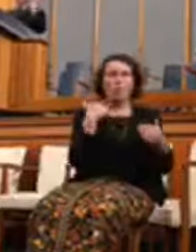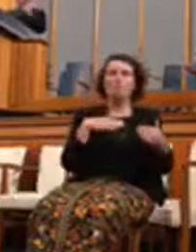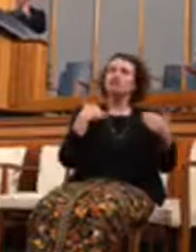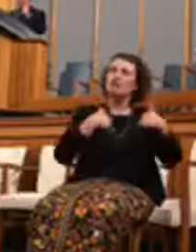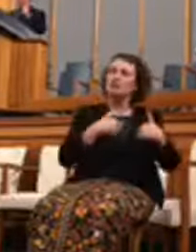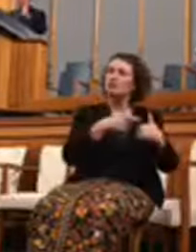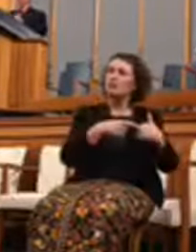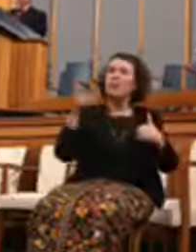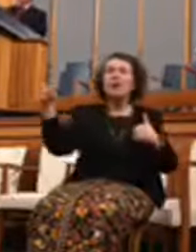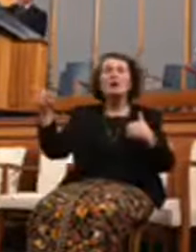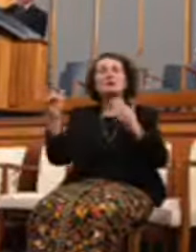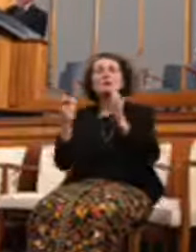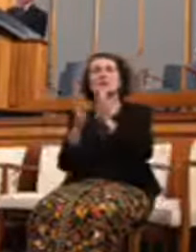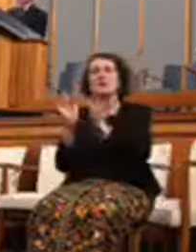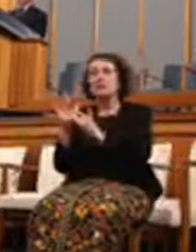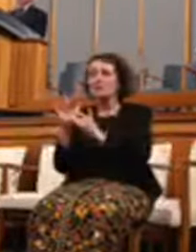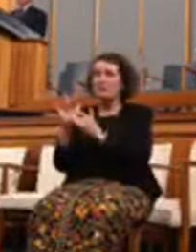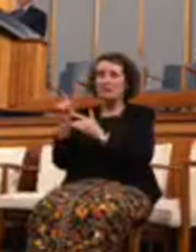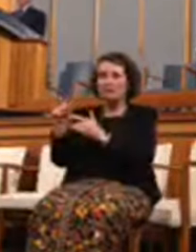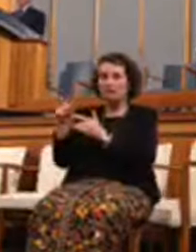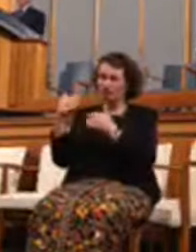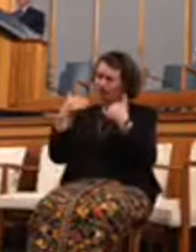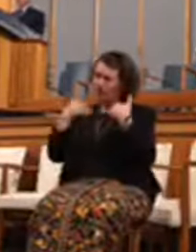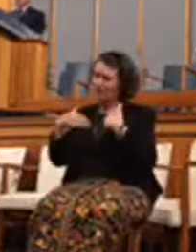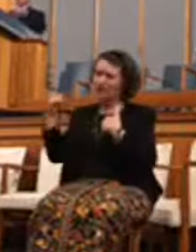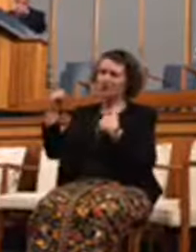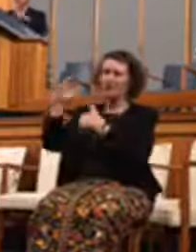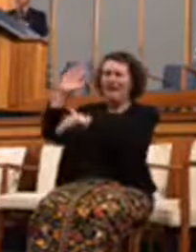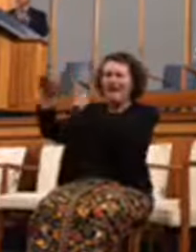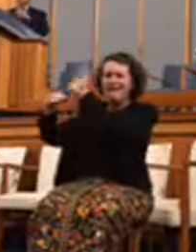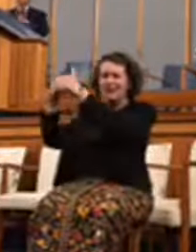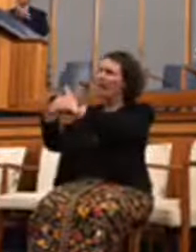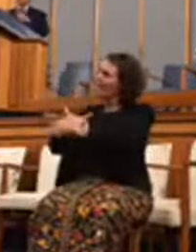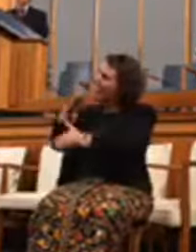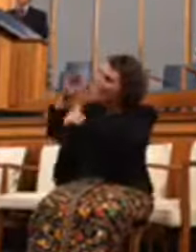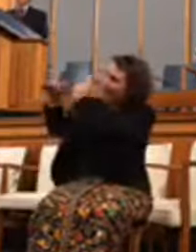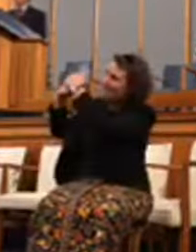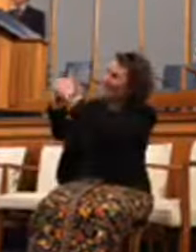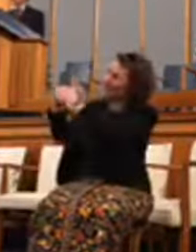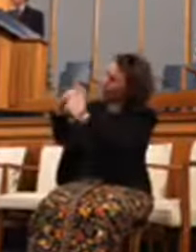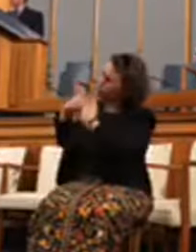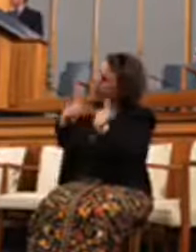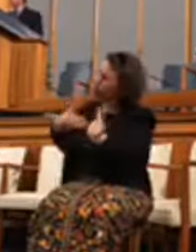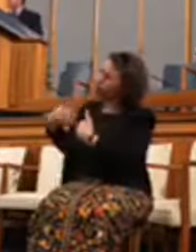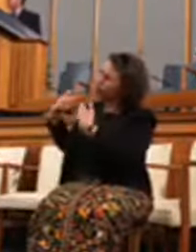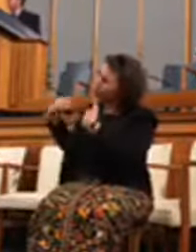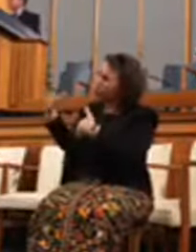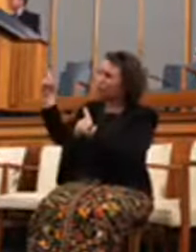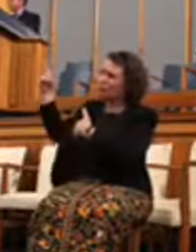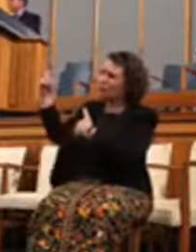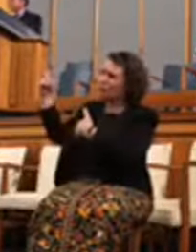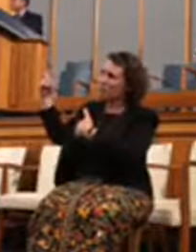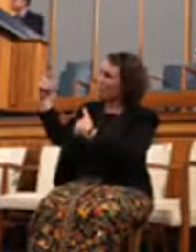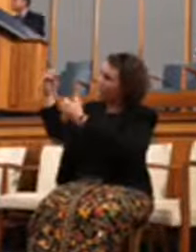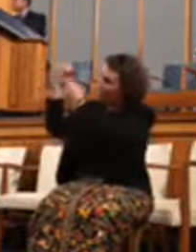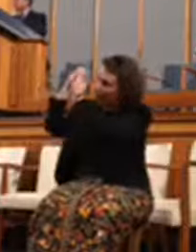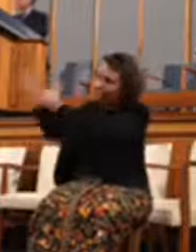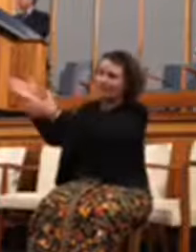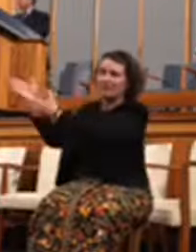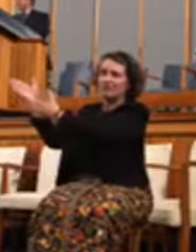world, heaven belonged to him. But he humbled himself. What a condescendence to become